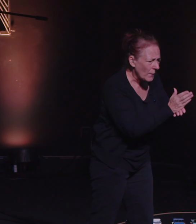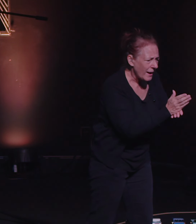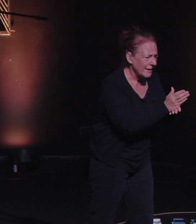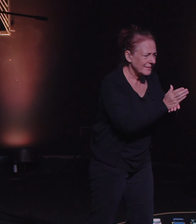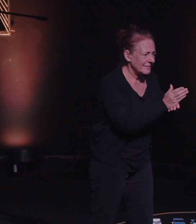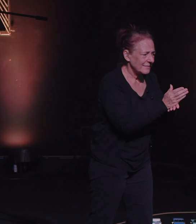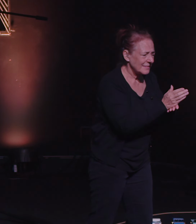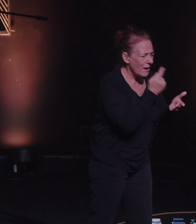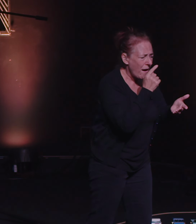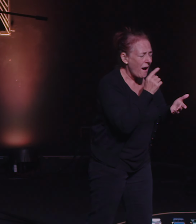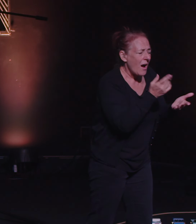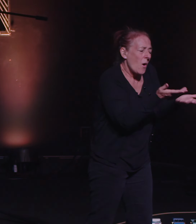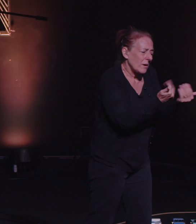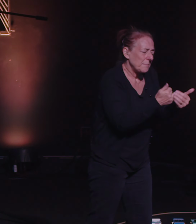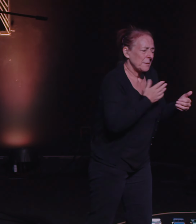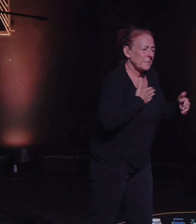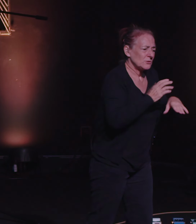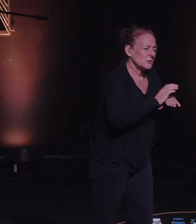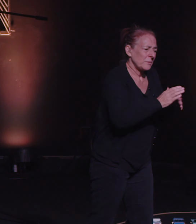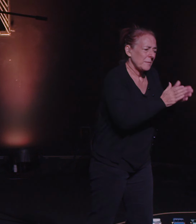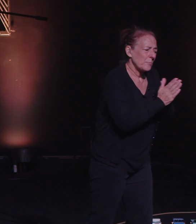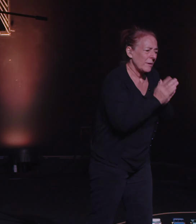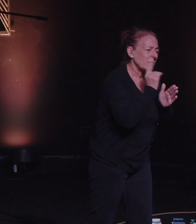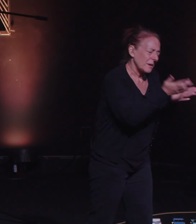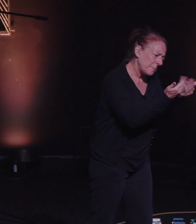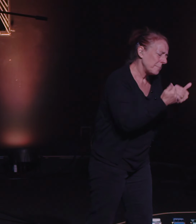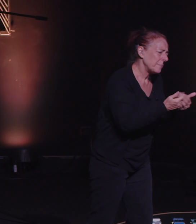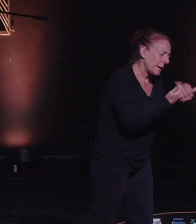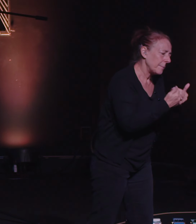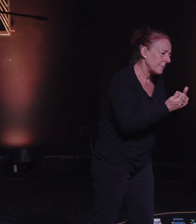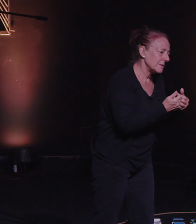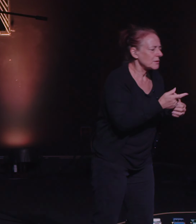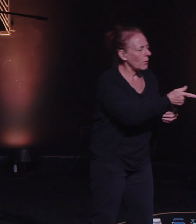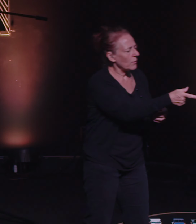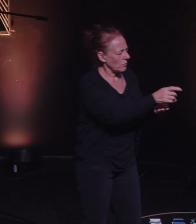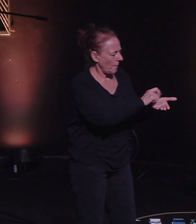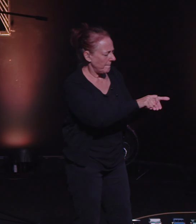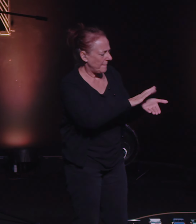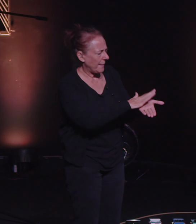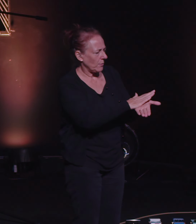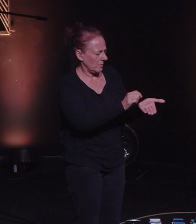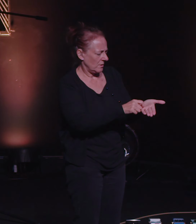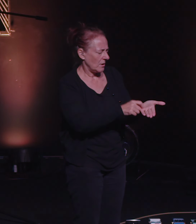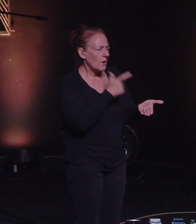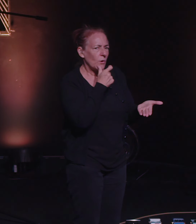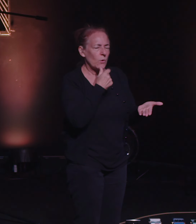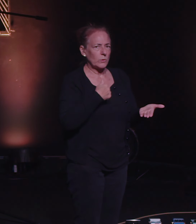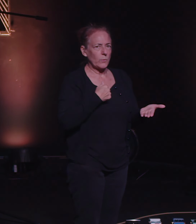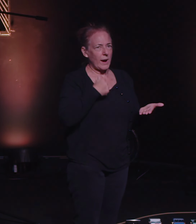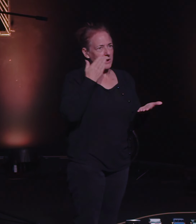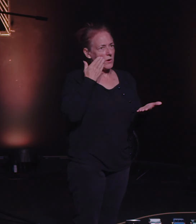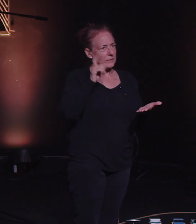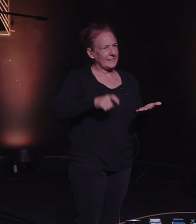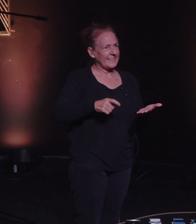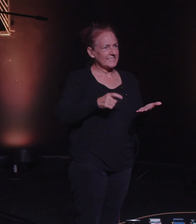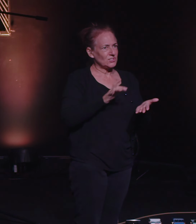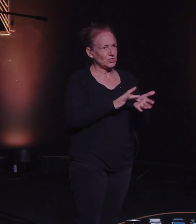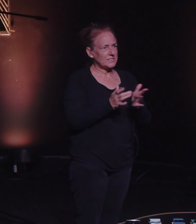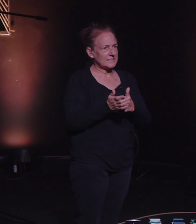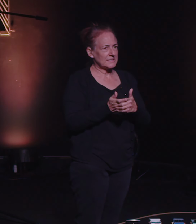you. Keep it simple. Make a list. Who is around you that you know needs